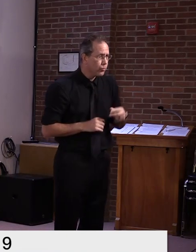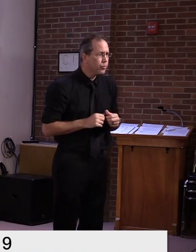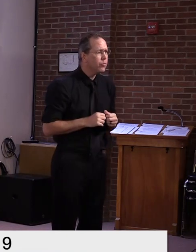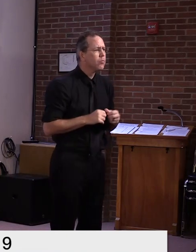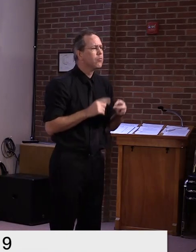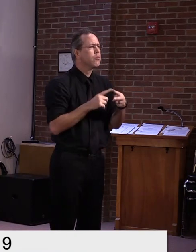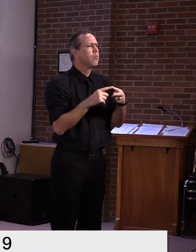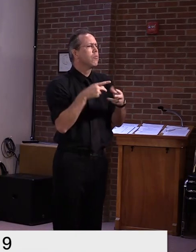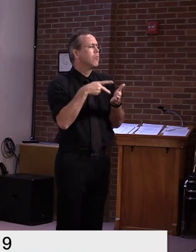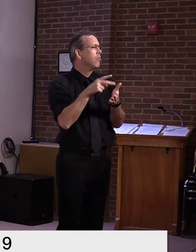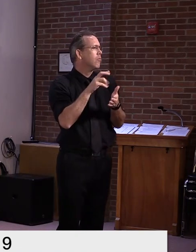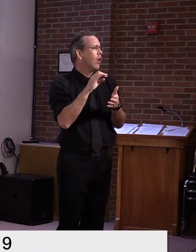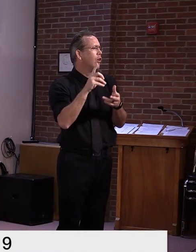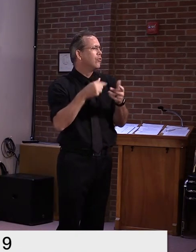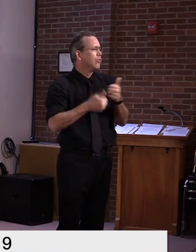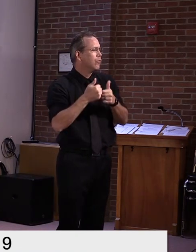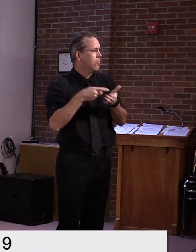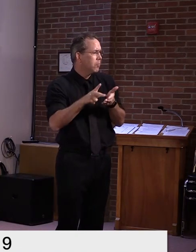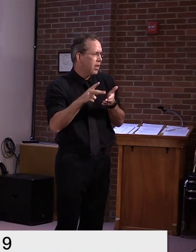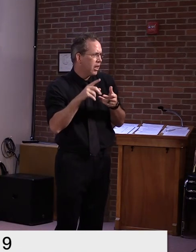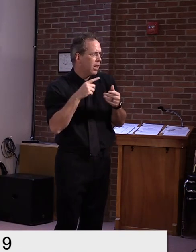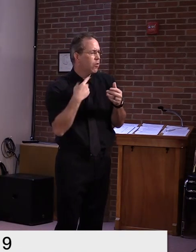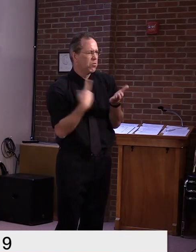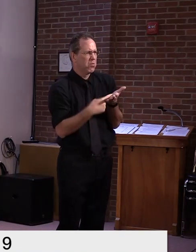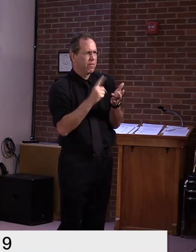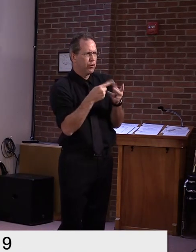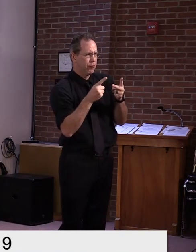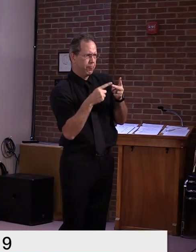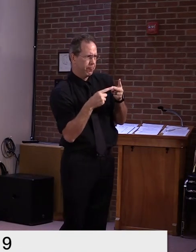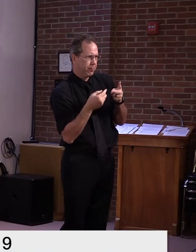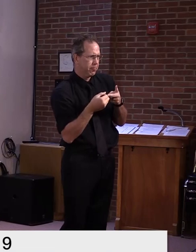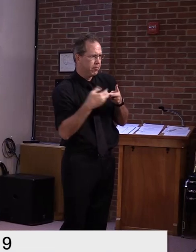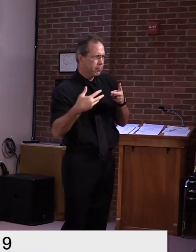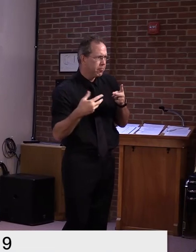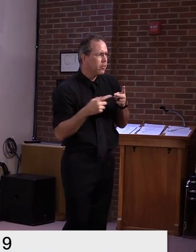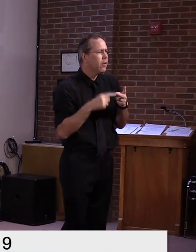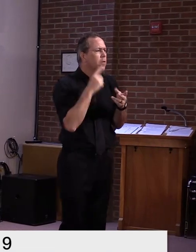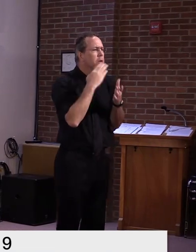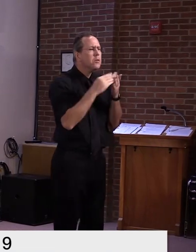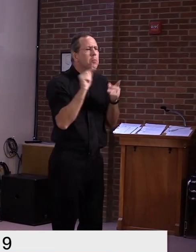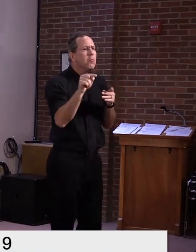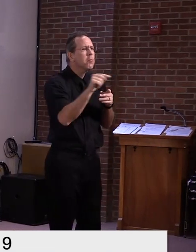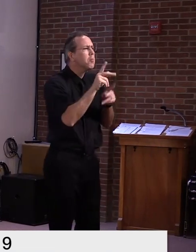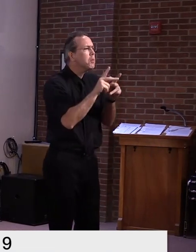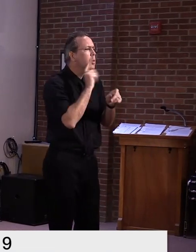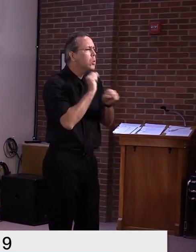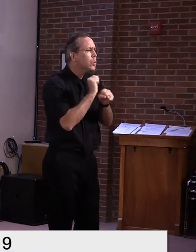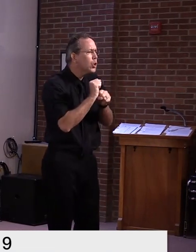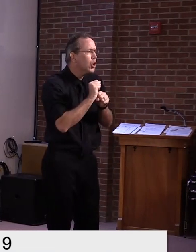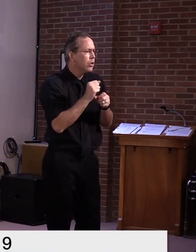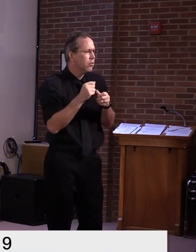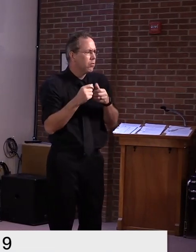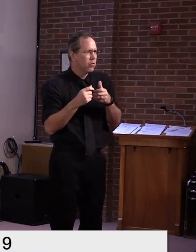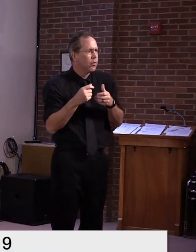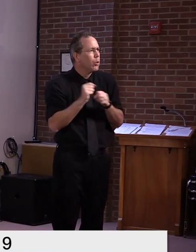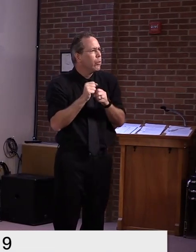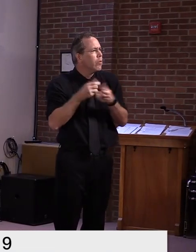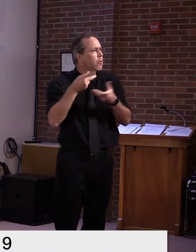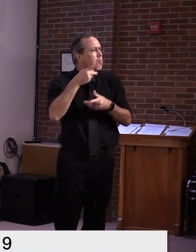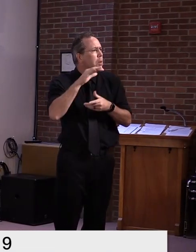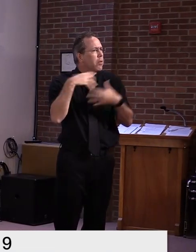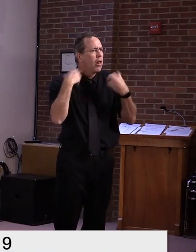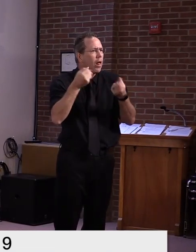Program. This is a program for certain public safety, public health, healthcare, and human